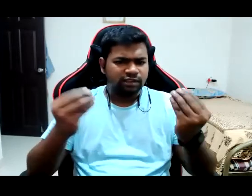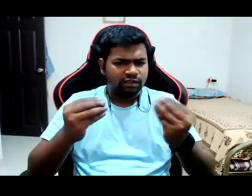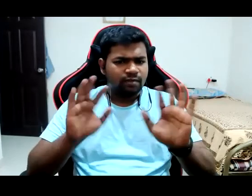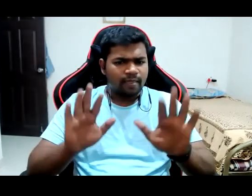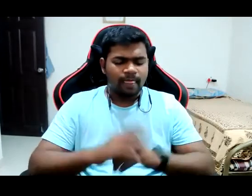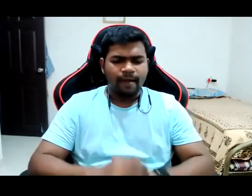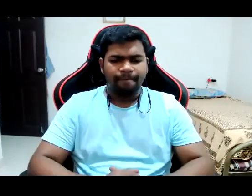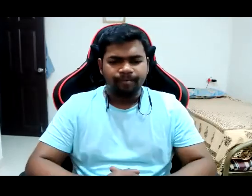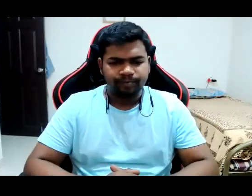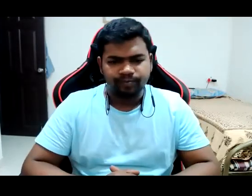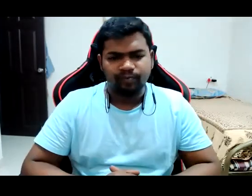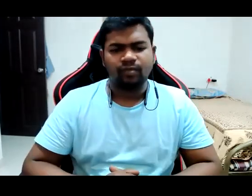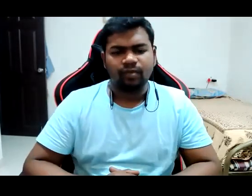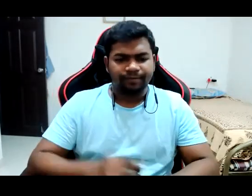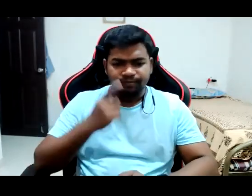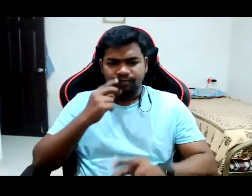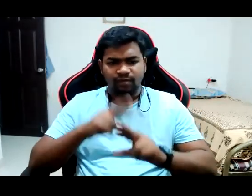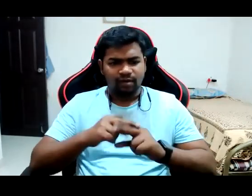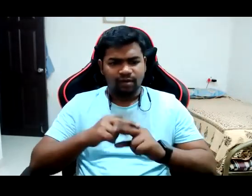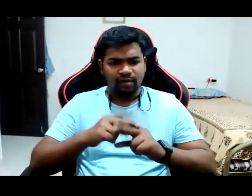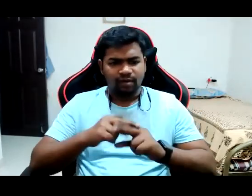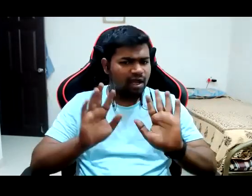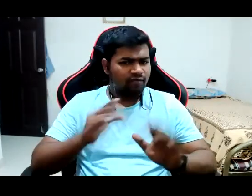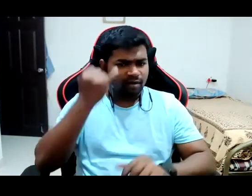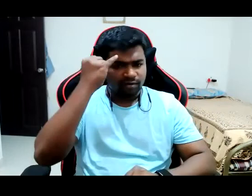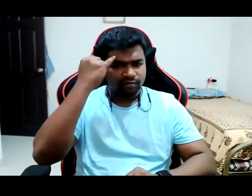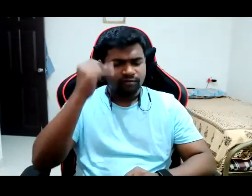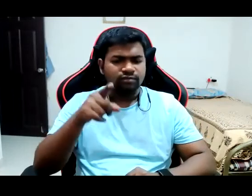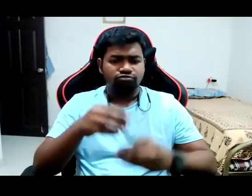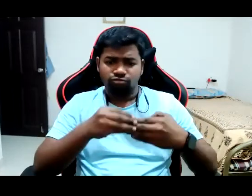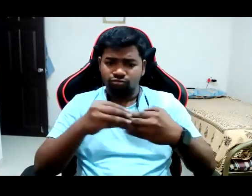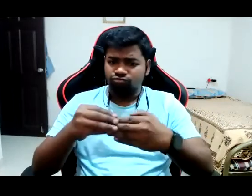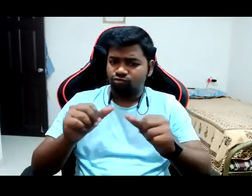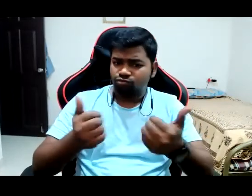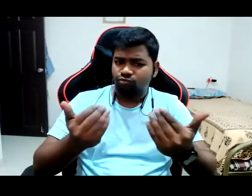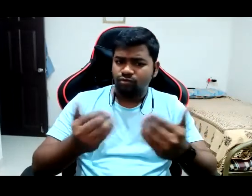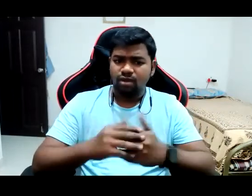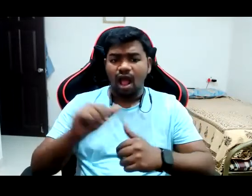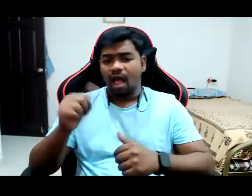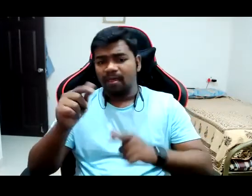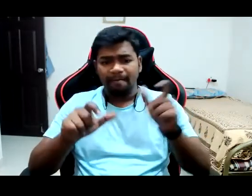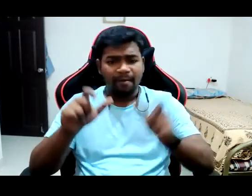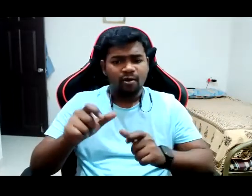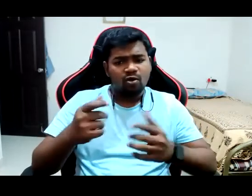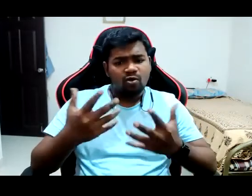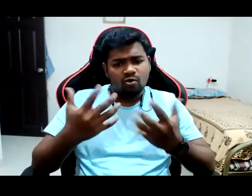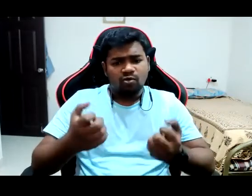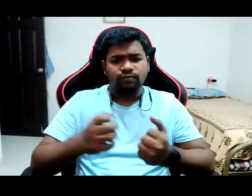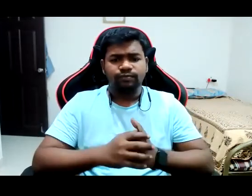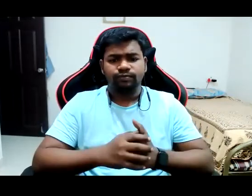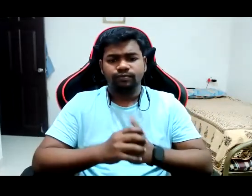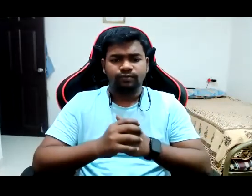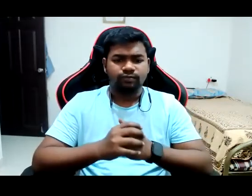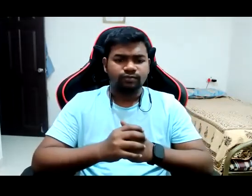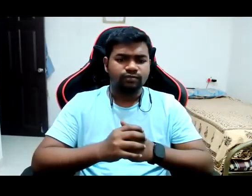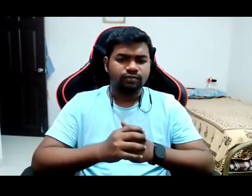Right. So if there's an idea that resonates with you, and there are other people who are also kind of like share. One of the